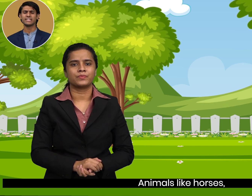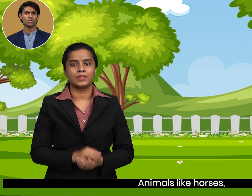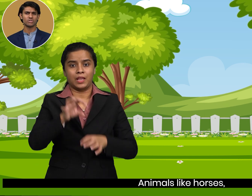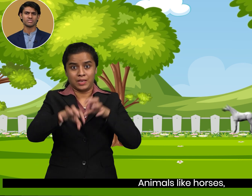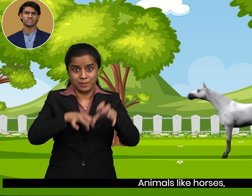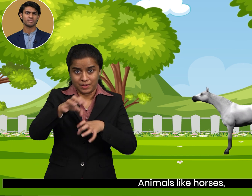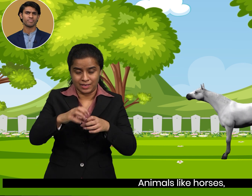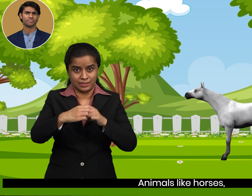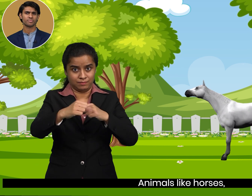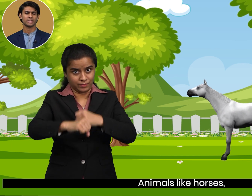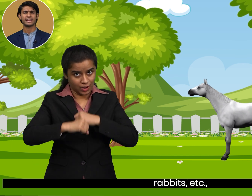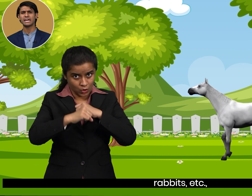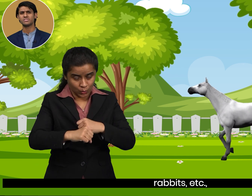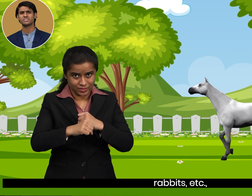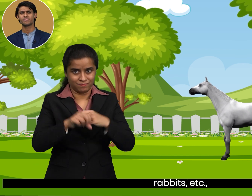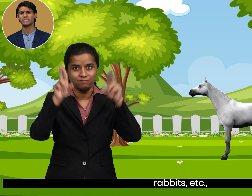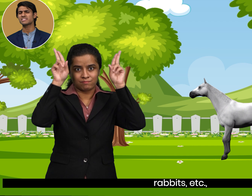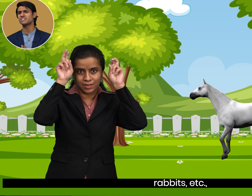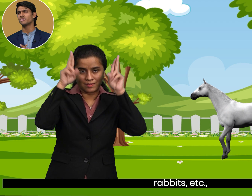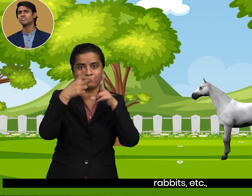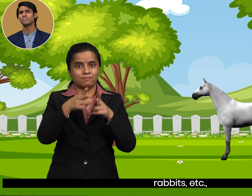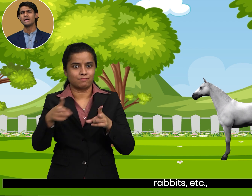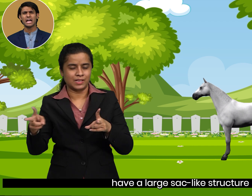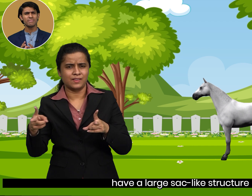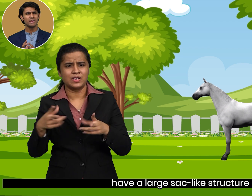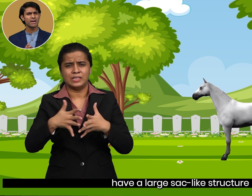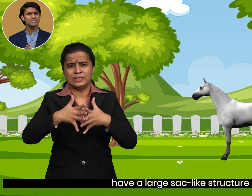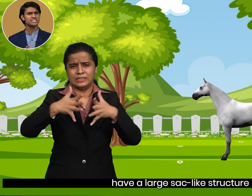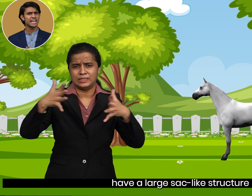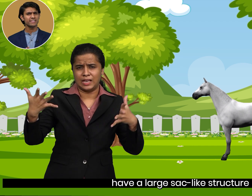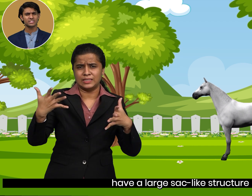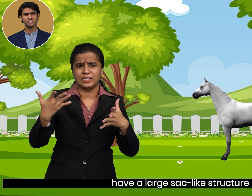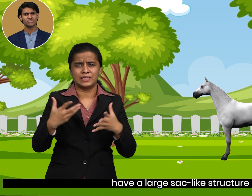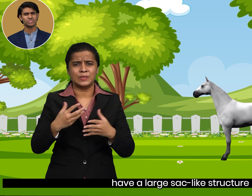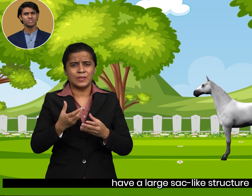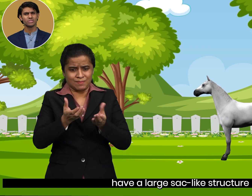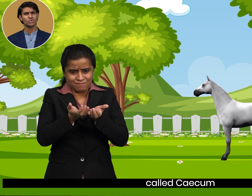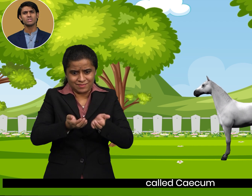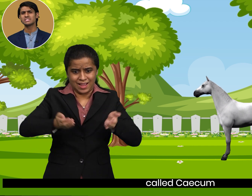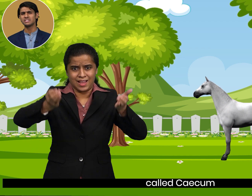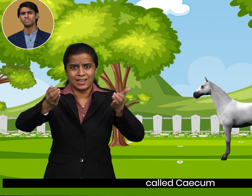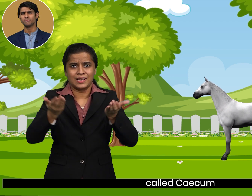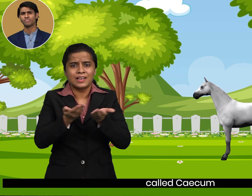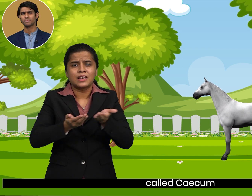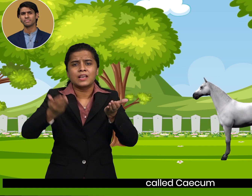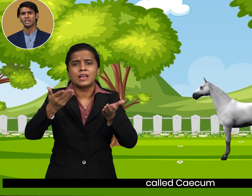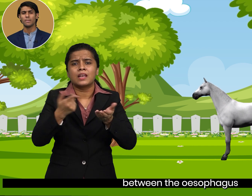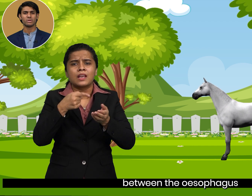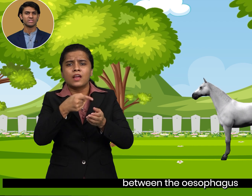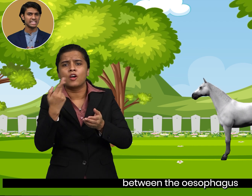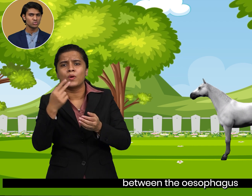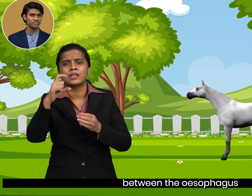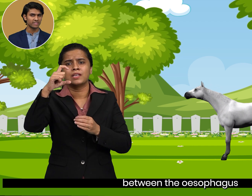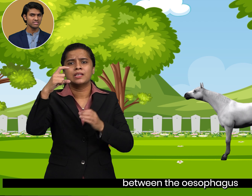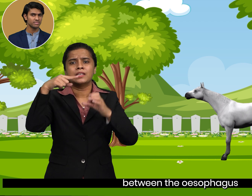Animals like horses, rabbits, etc., have a large sac-like structure called cecum